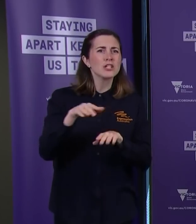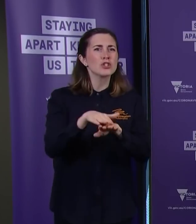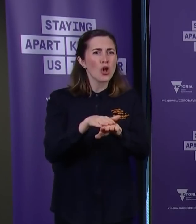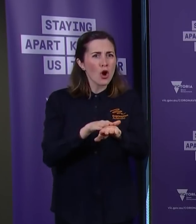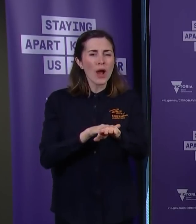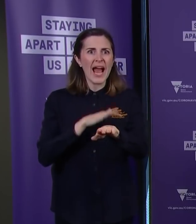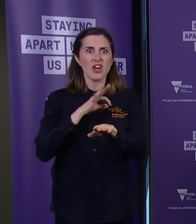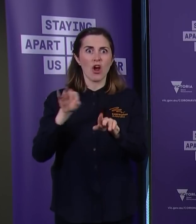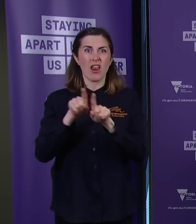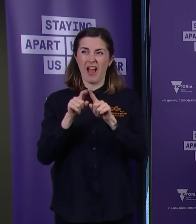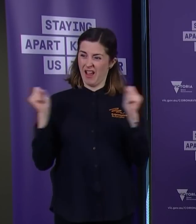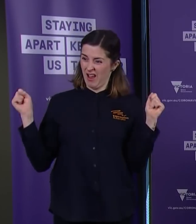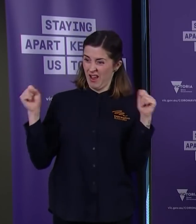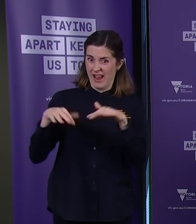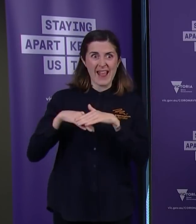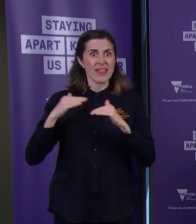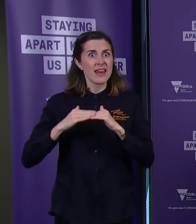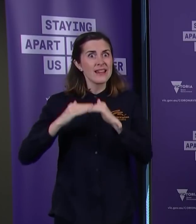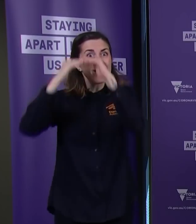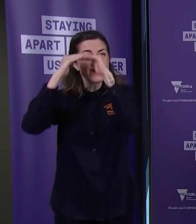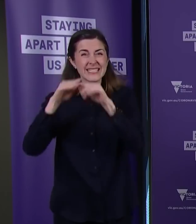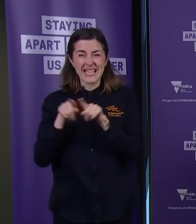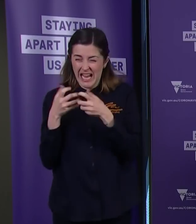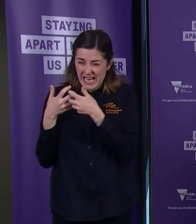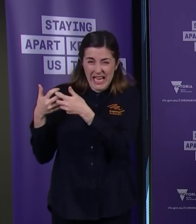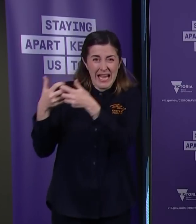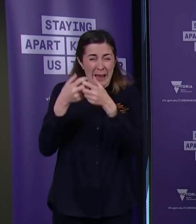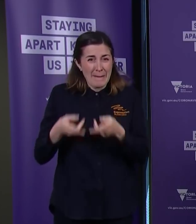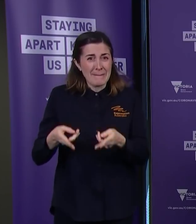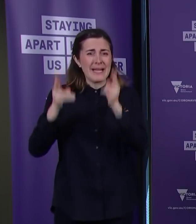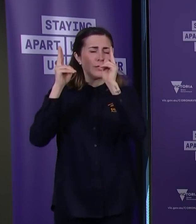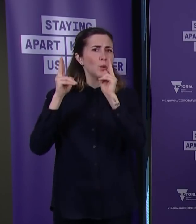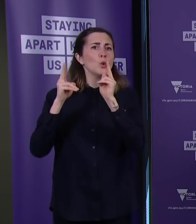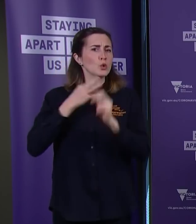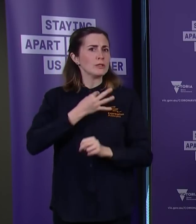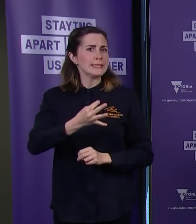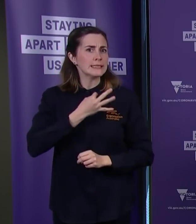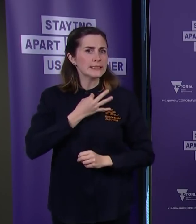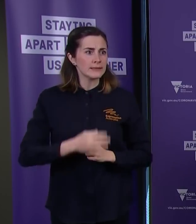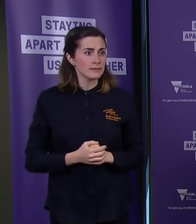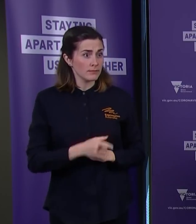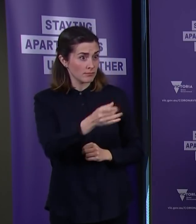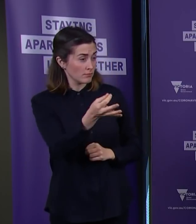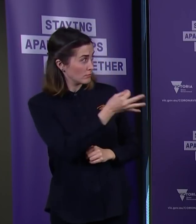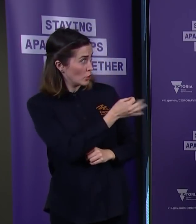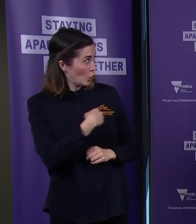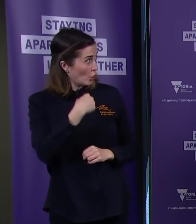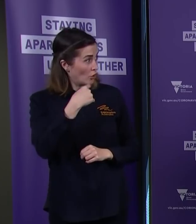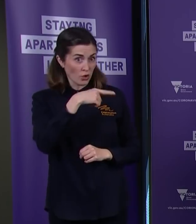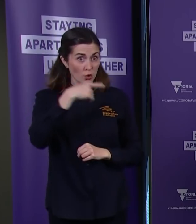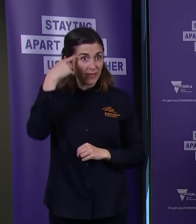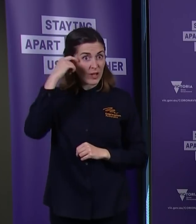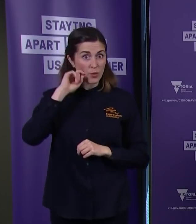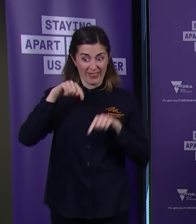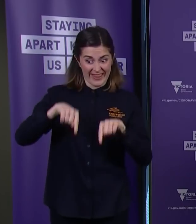distance and not be packed into office spaces, which obviously are higher risk as an indoor setting. Do you think office workers could be back this year then,